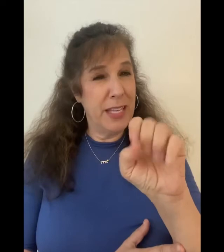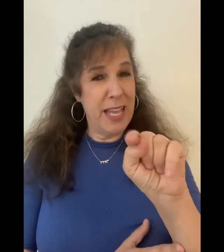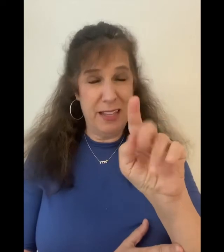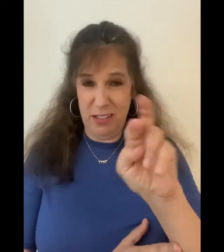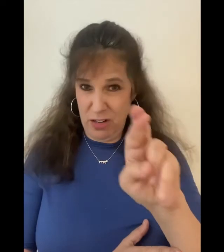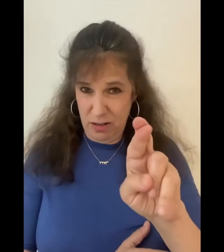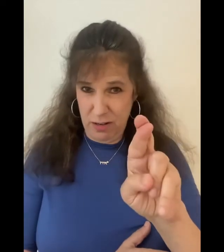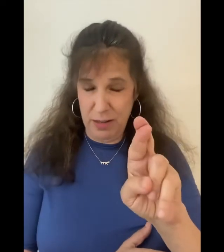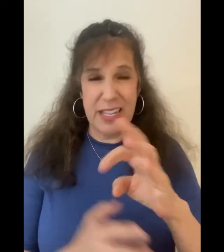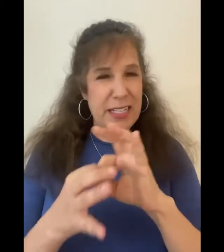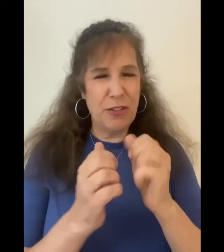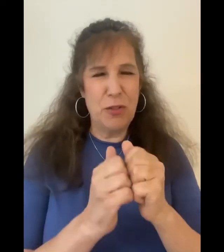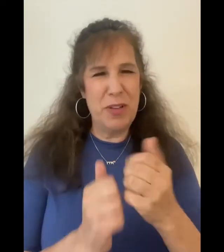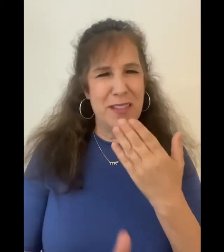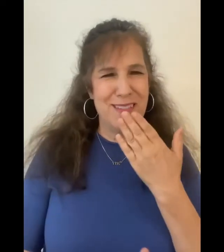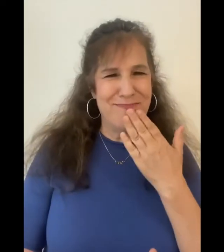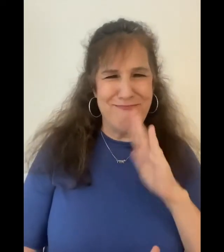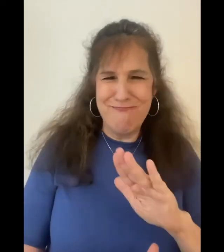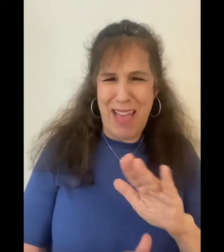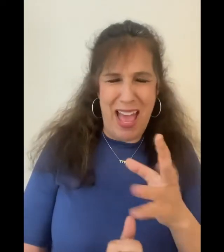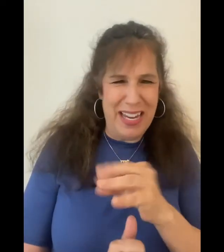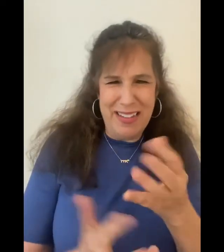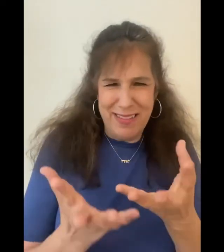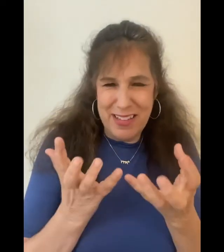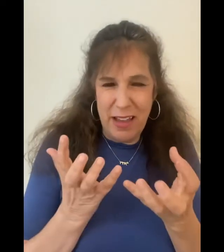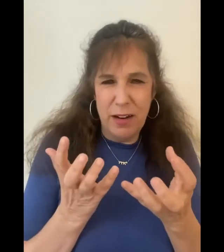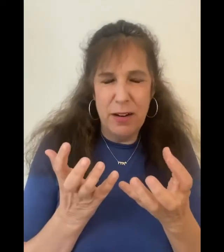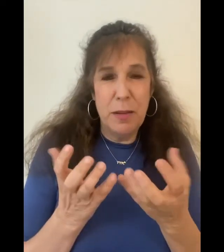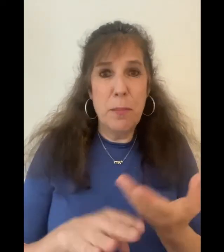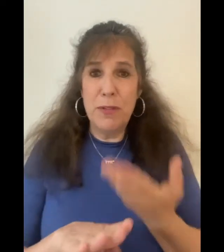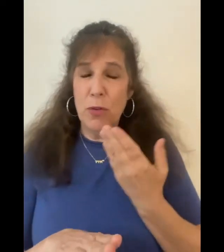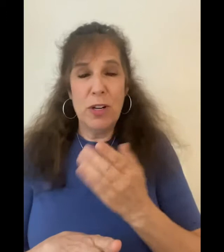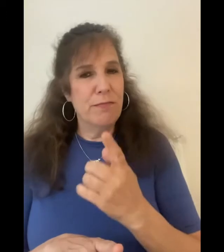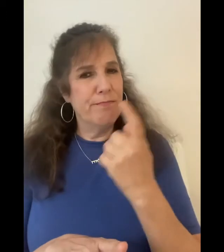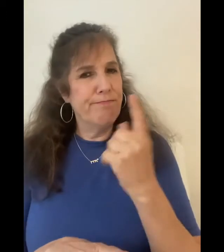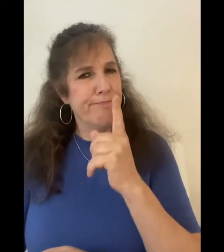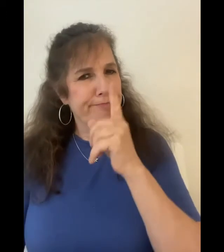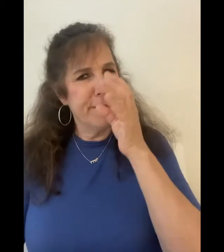false. So once they were kicked out of or exiled from the Garden